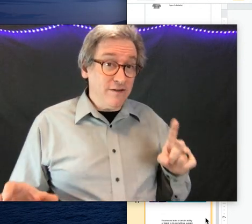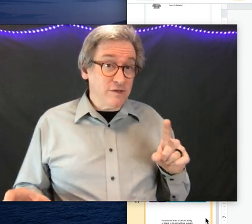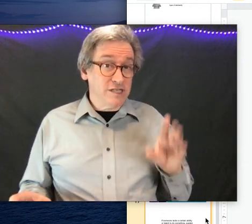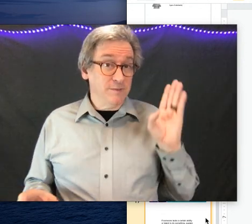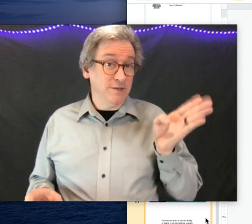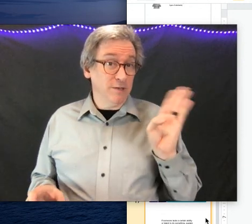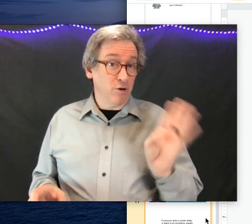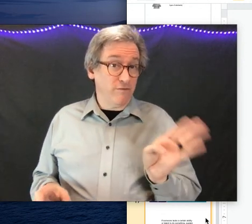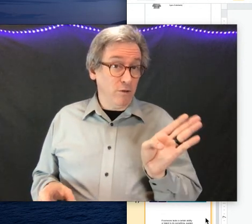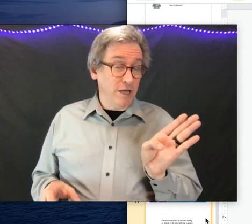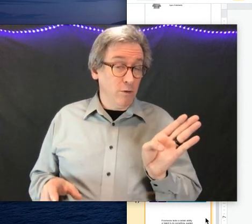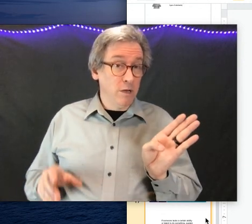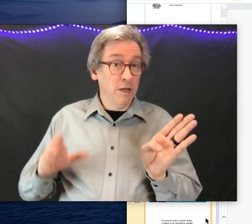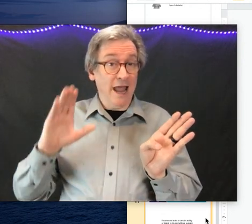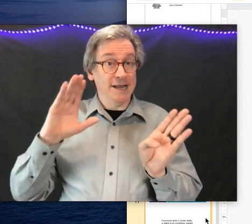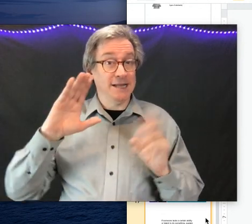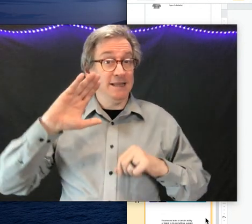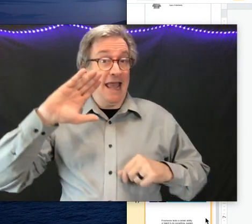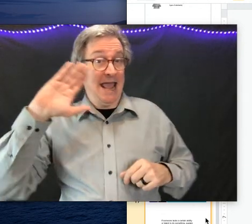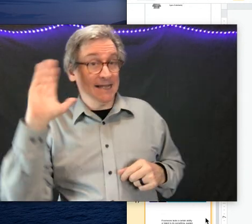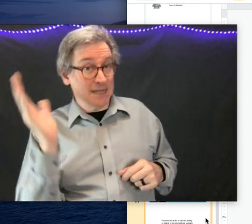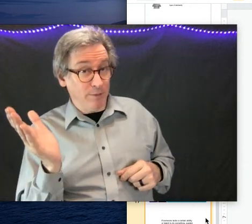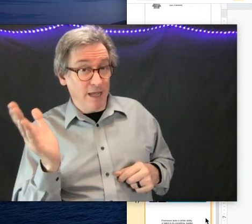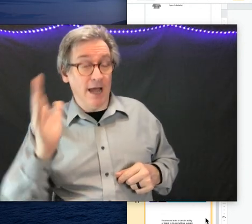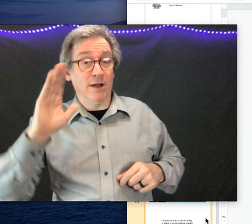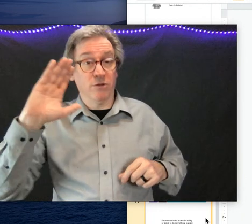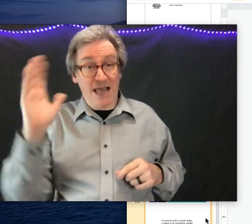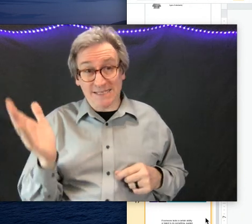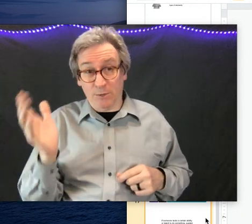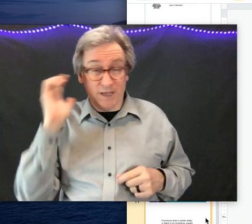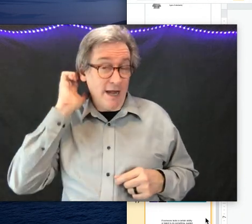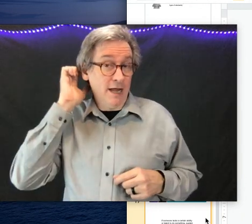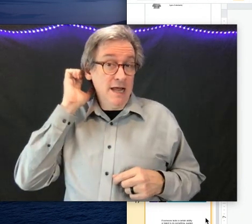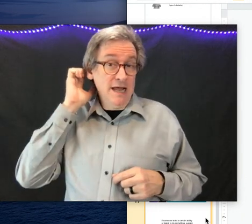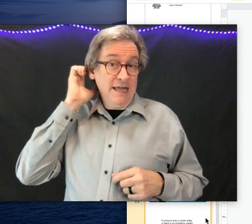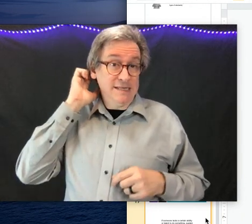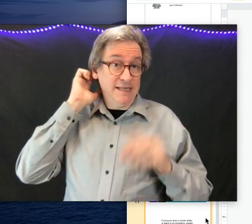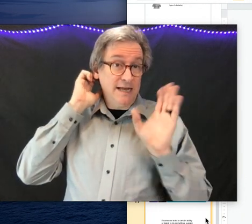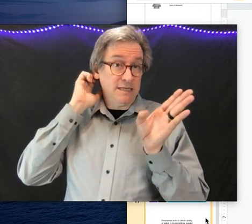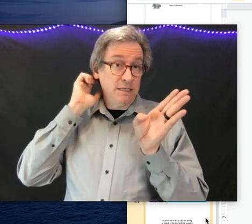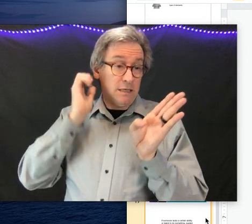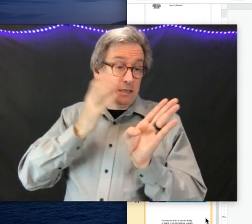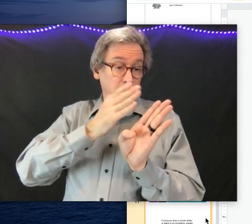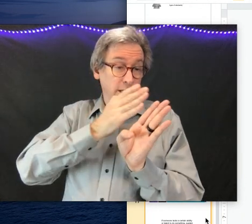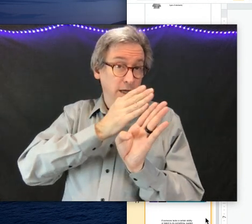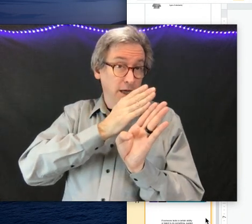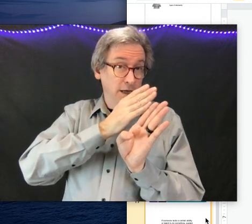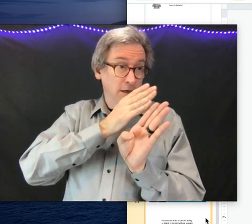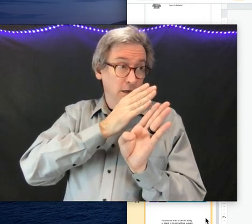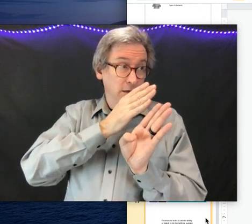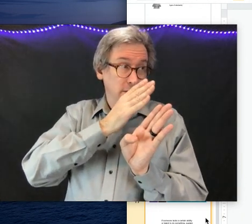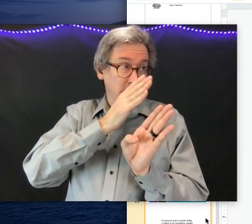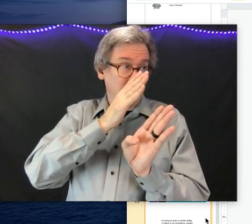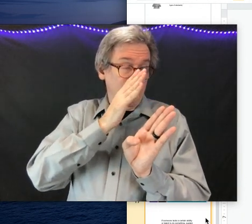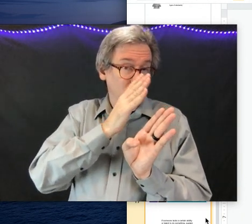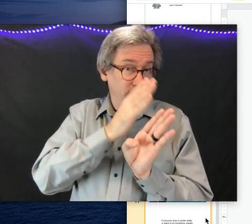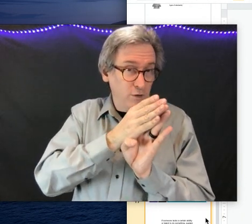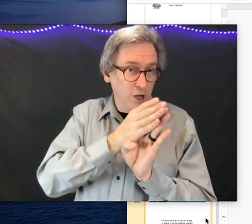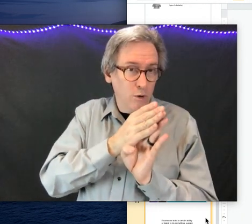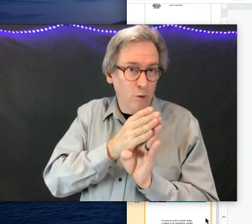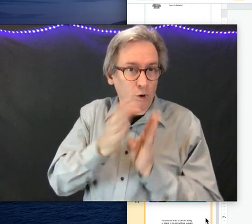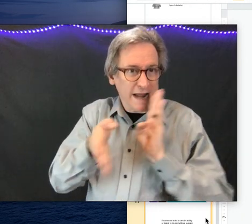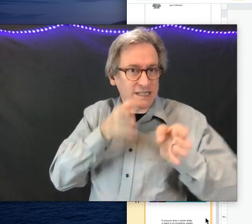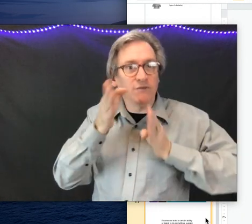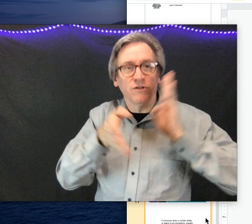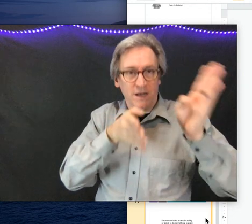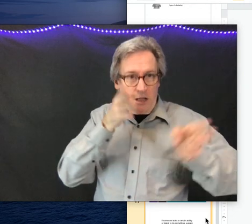One of the differences between the portfolio and the ASLPI or the SLPI is that in the